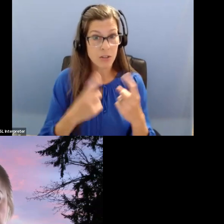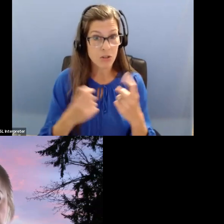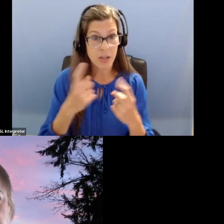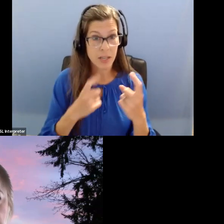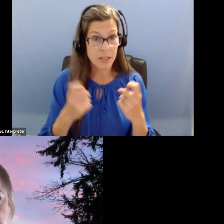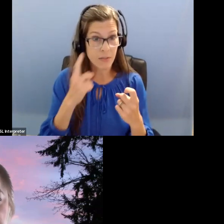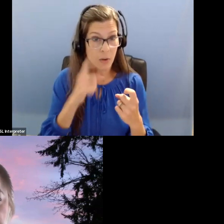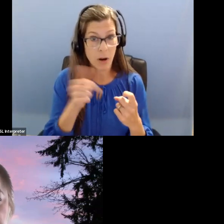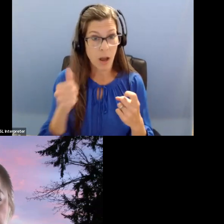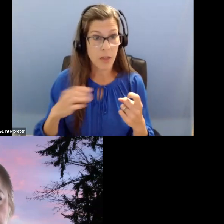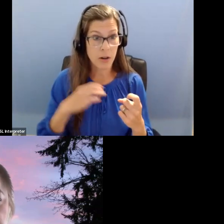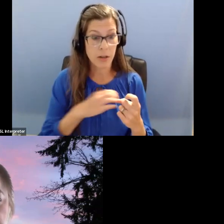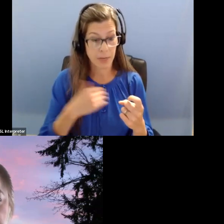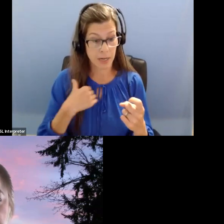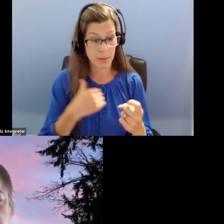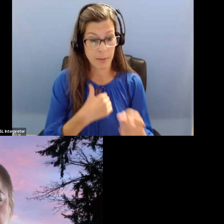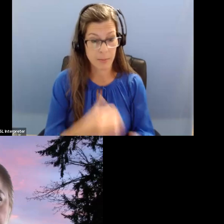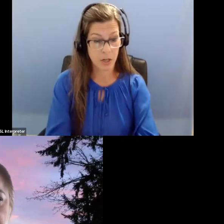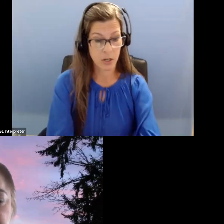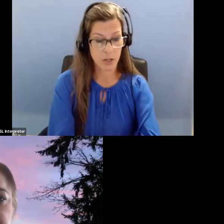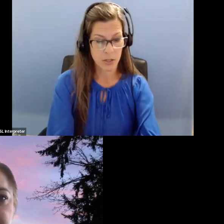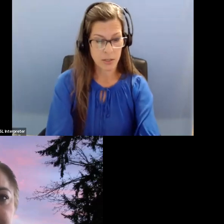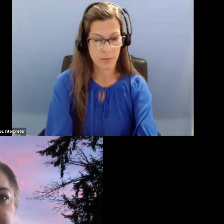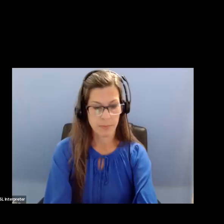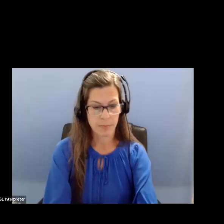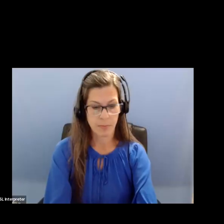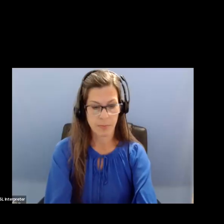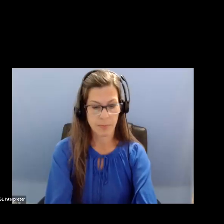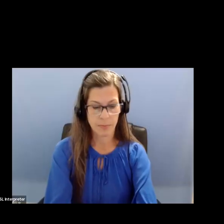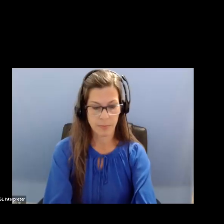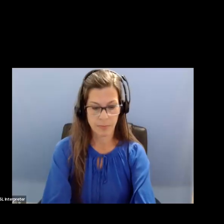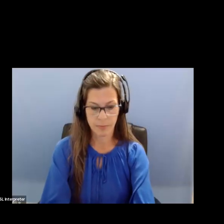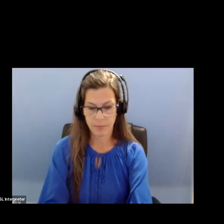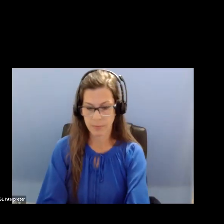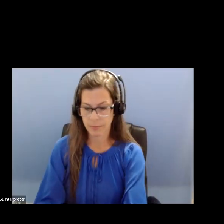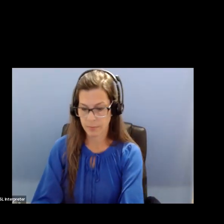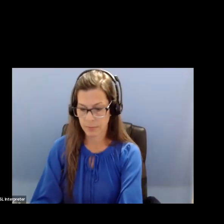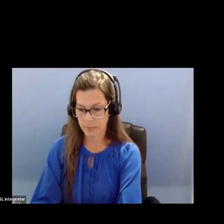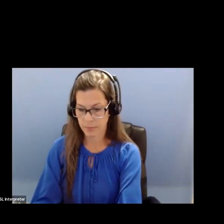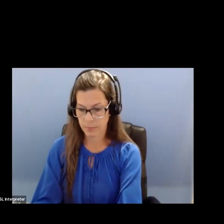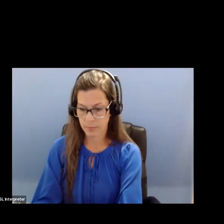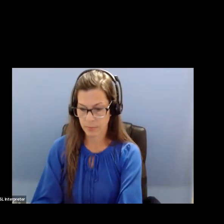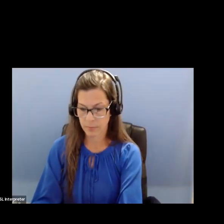who shared updates today. Any clarifications or follow-up?